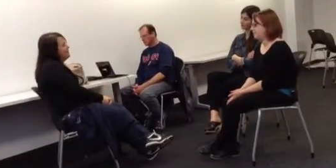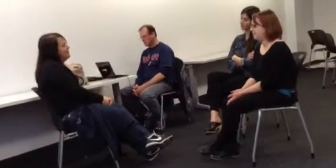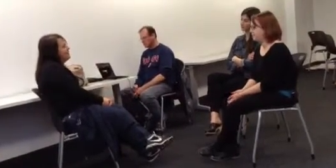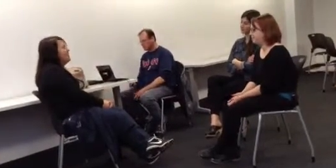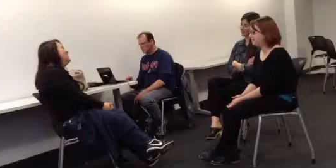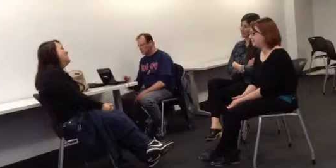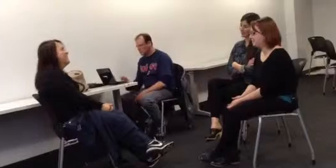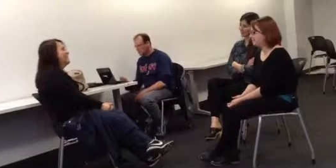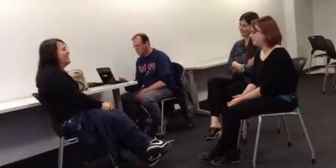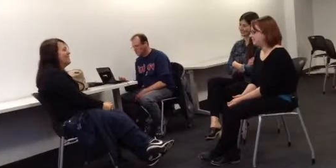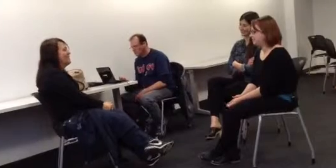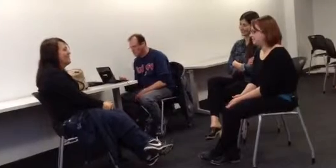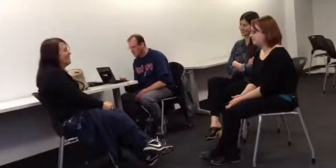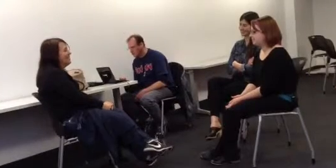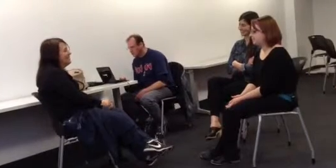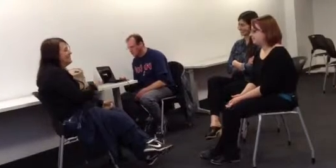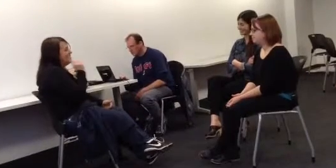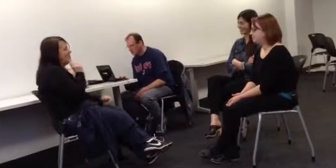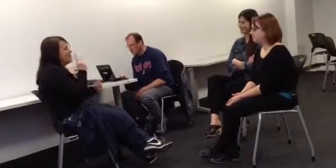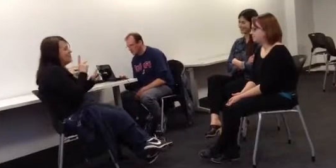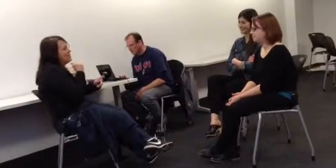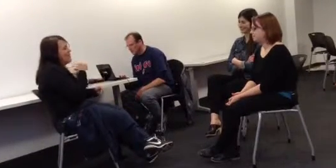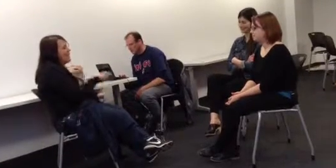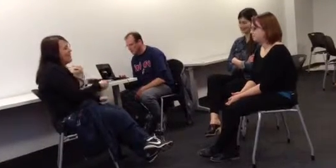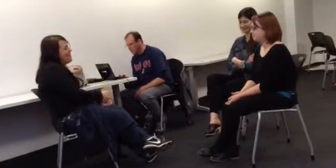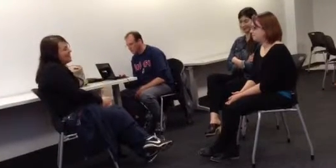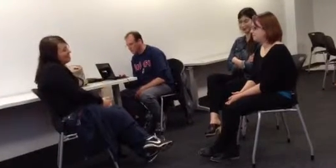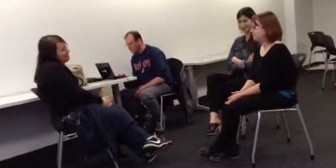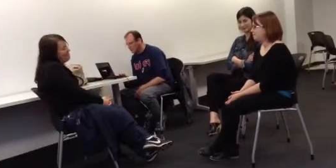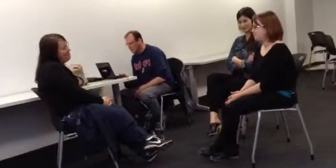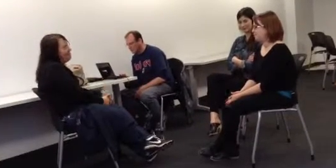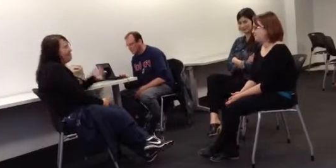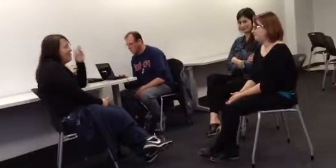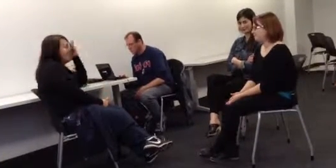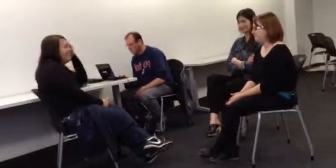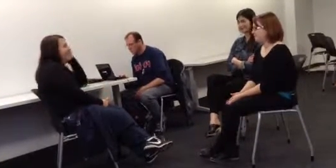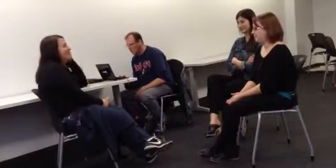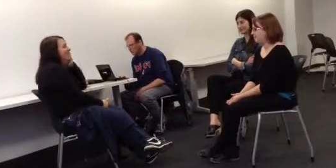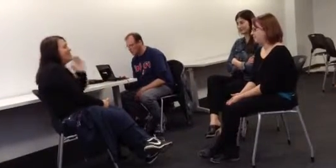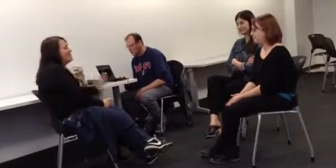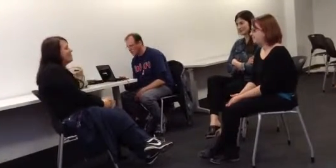slang words. Deaf people, not really.